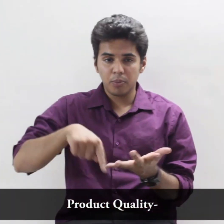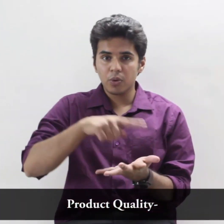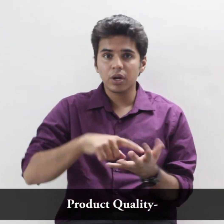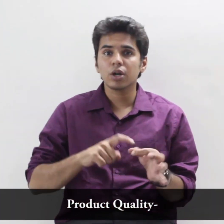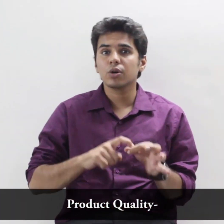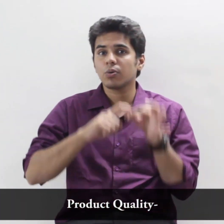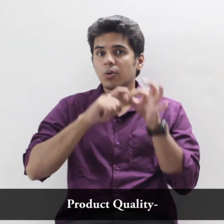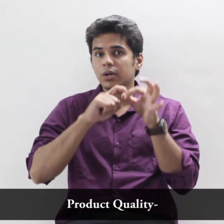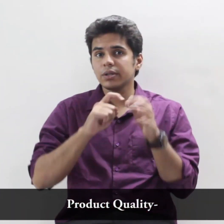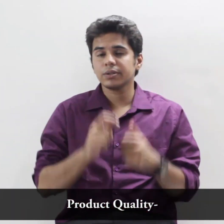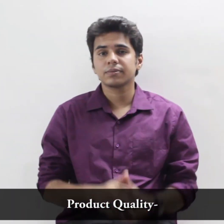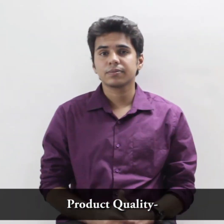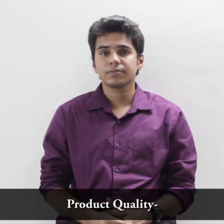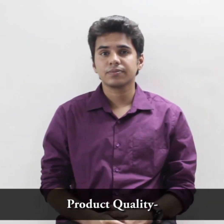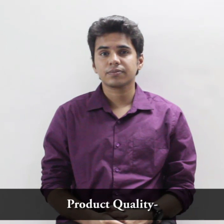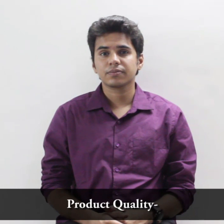Product quality.